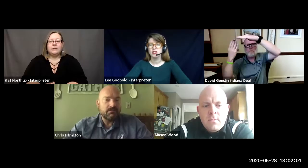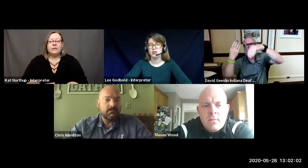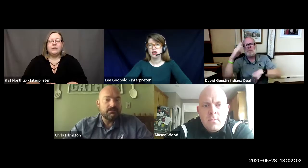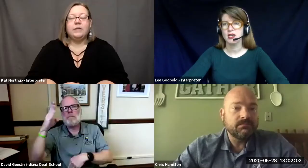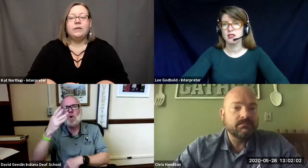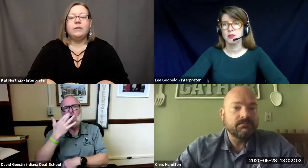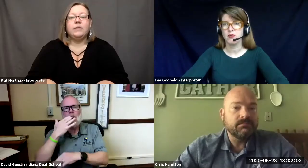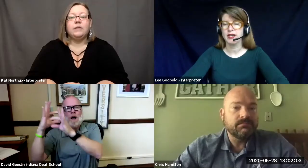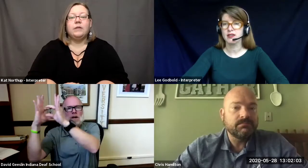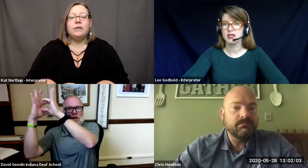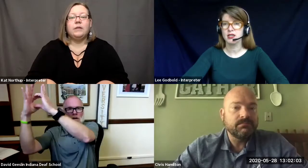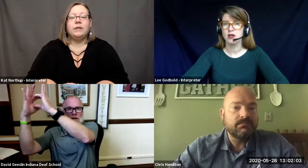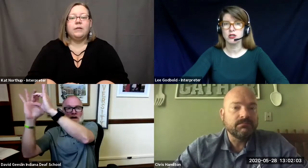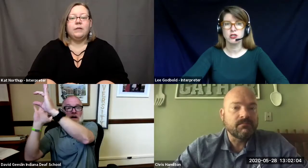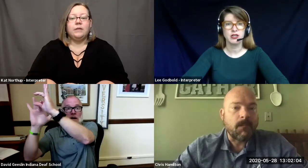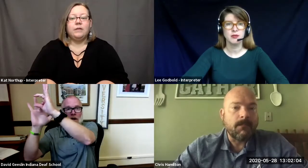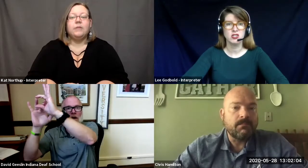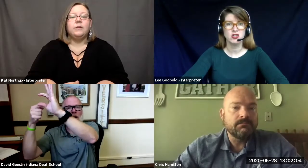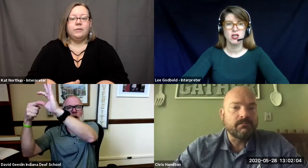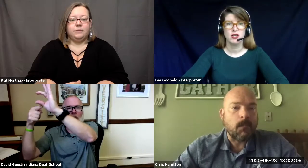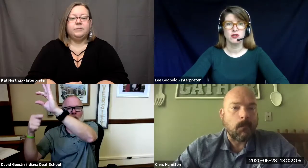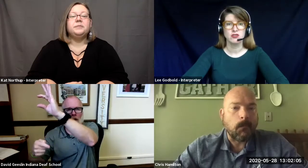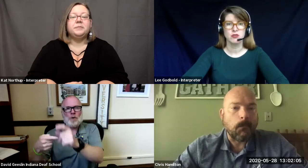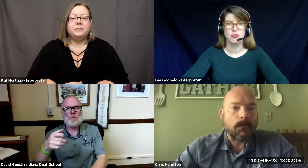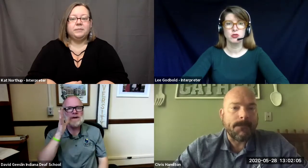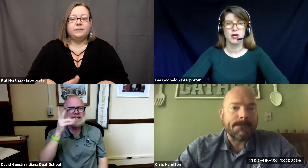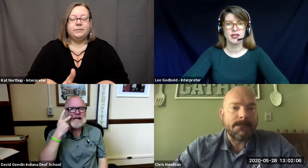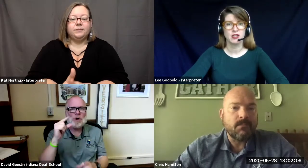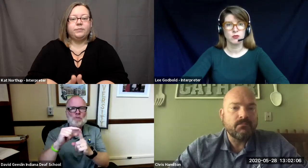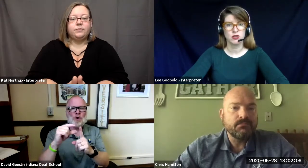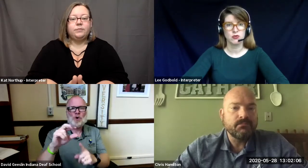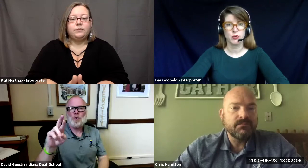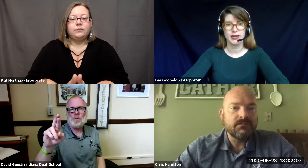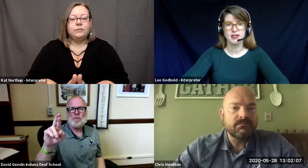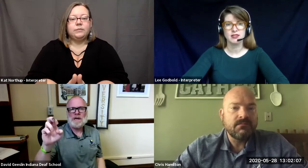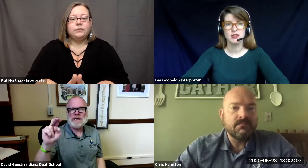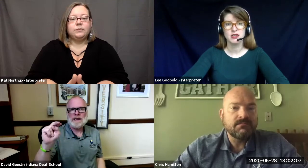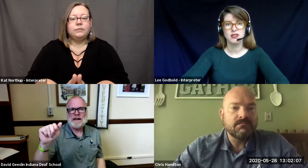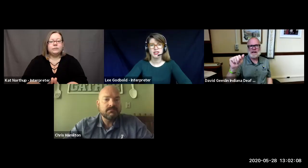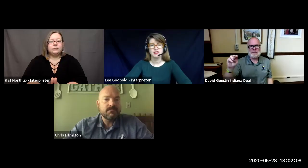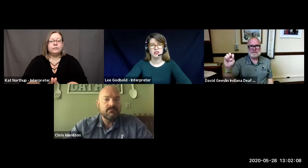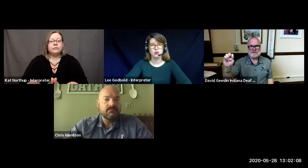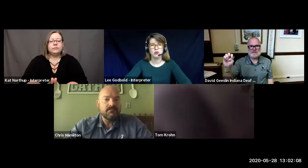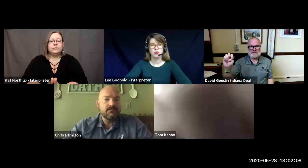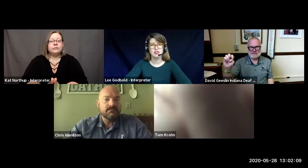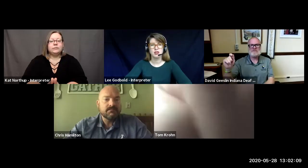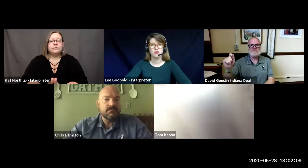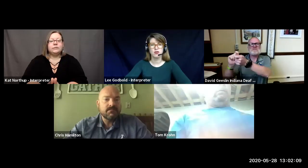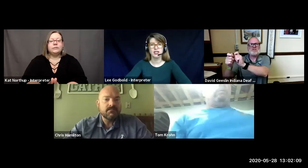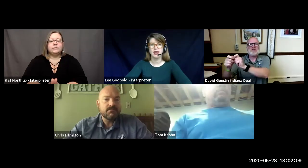do that by right-clicking on your image. There's the blue icon with the 3 white dots. Click on that and you will see